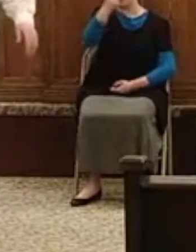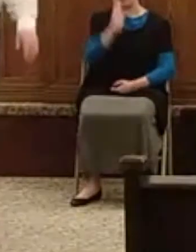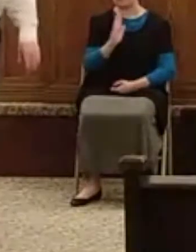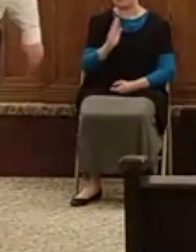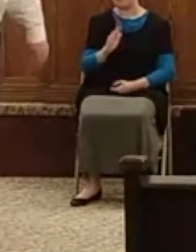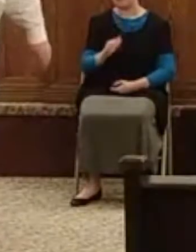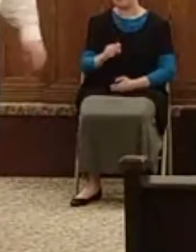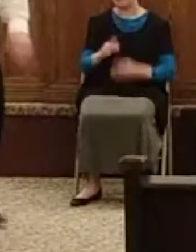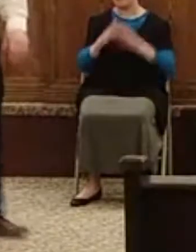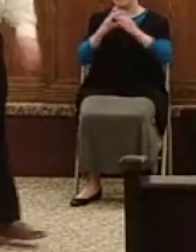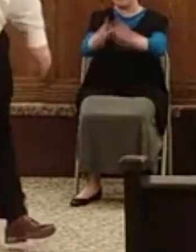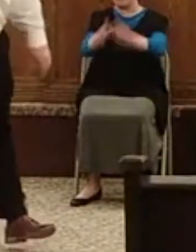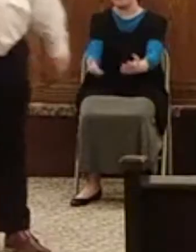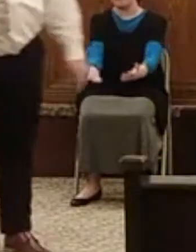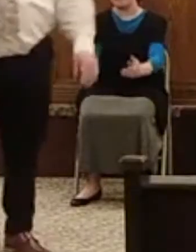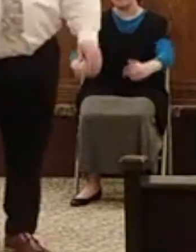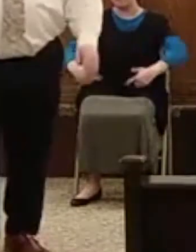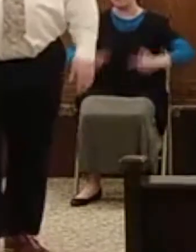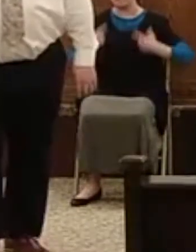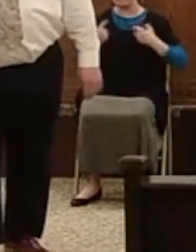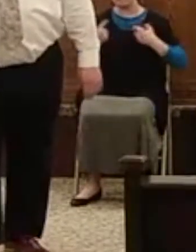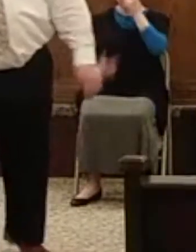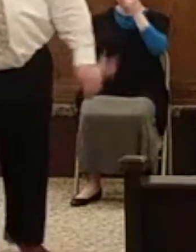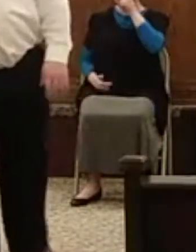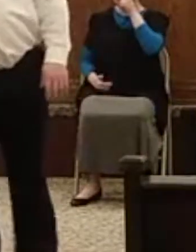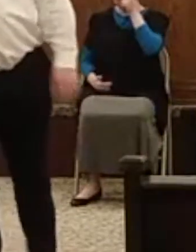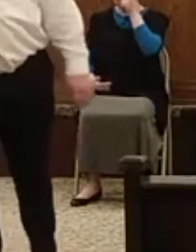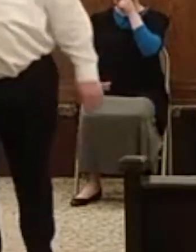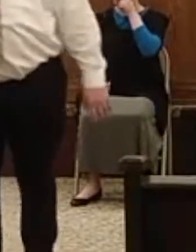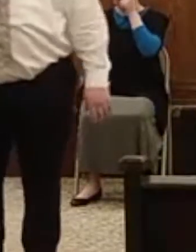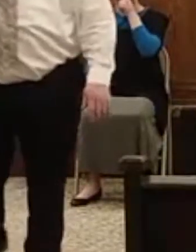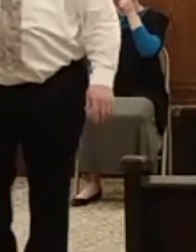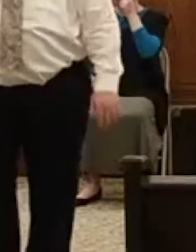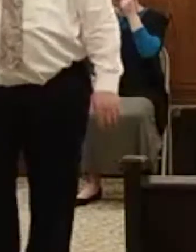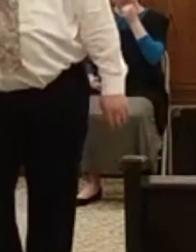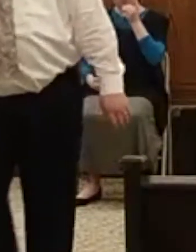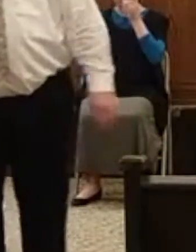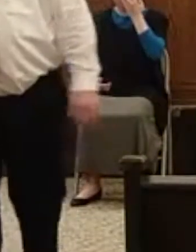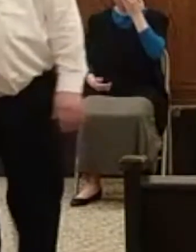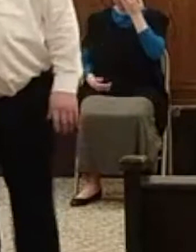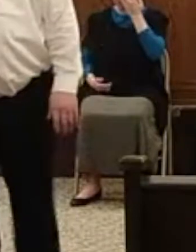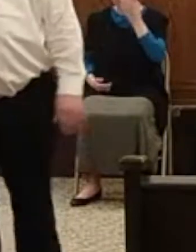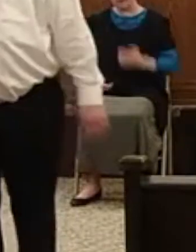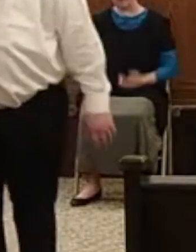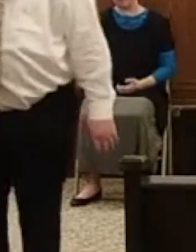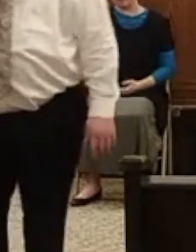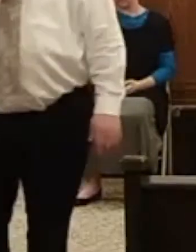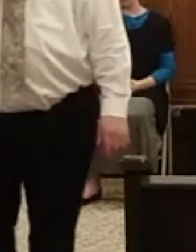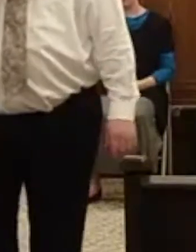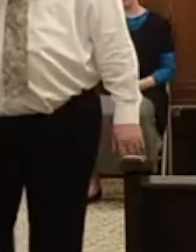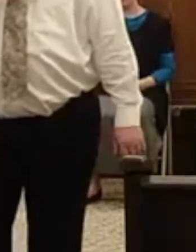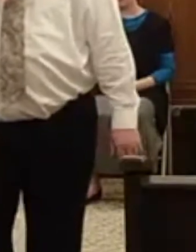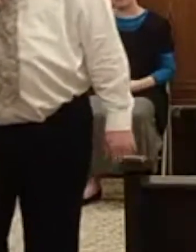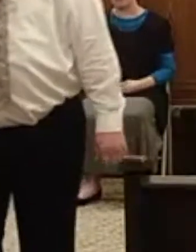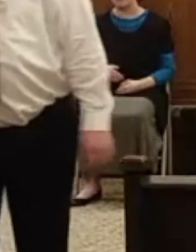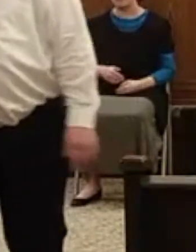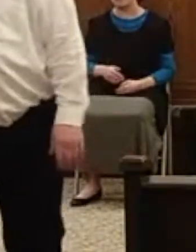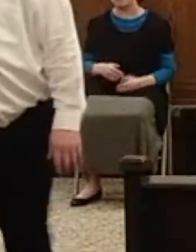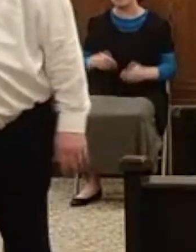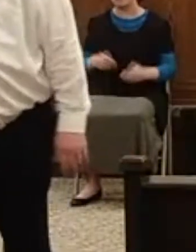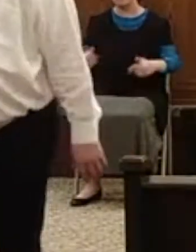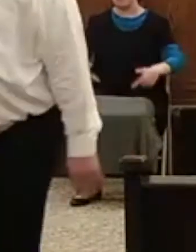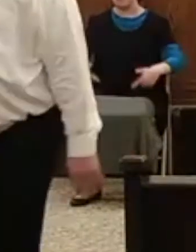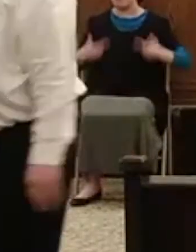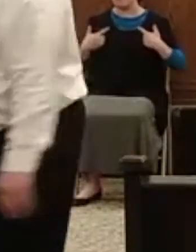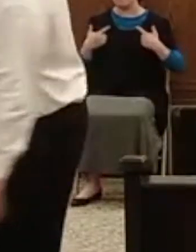God, that He laid down His own life. Oh, well, no, we laid down our lives for the brethren. When did God have a life? I'll tell you when He